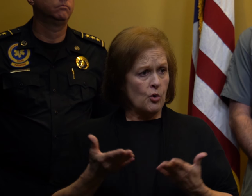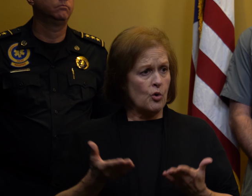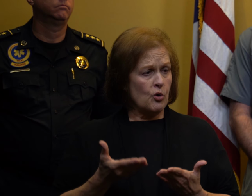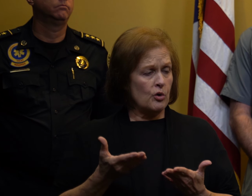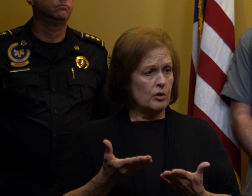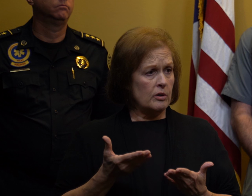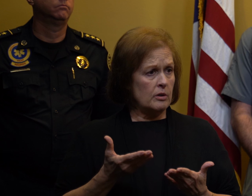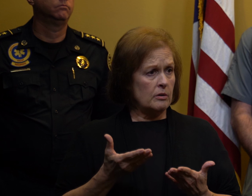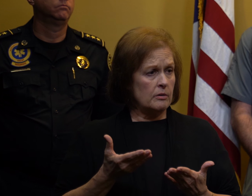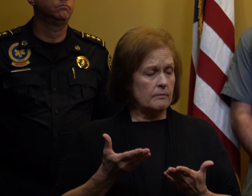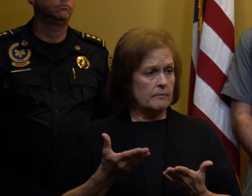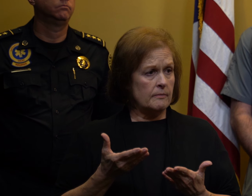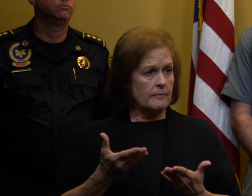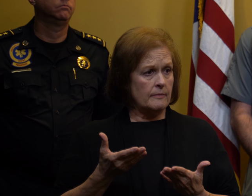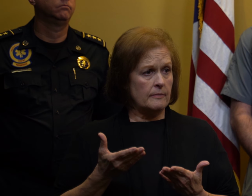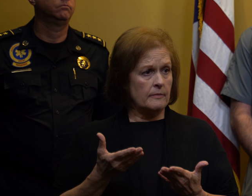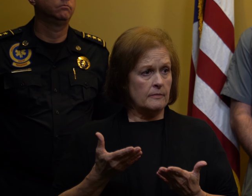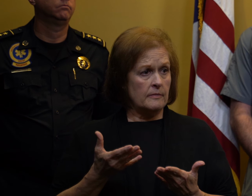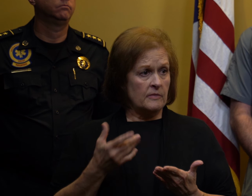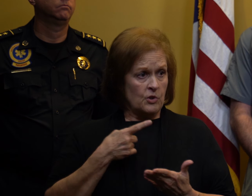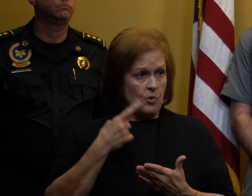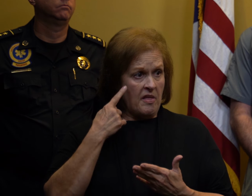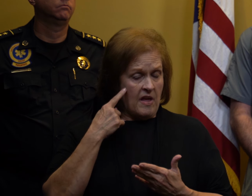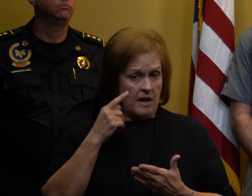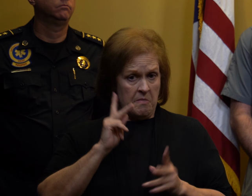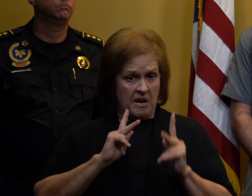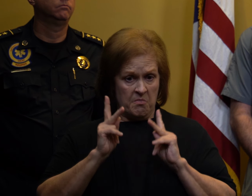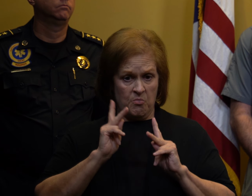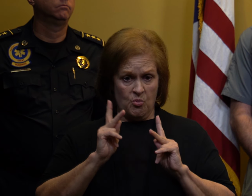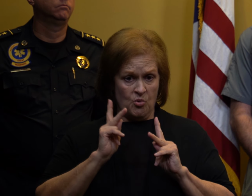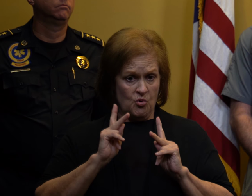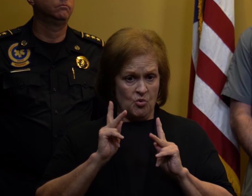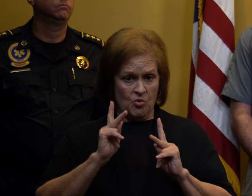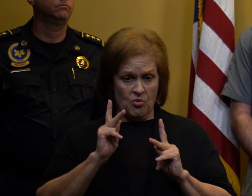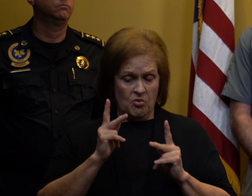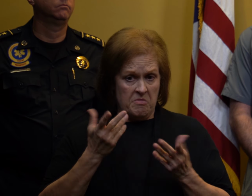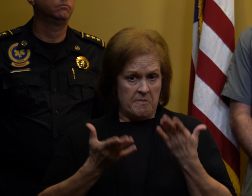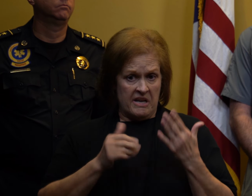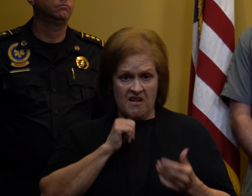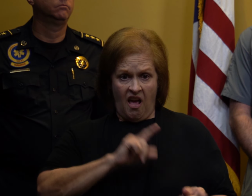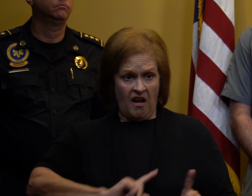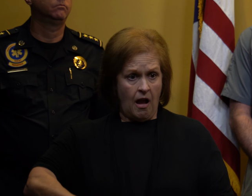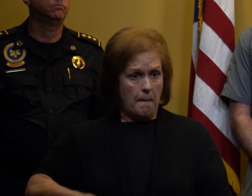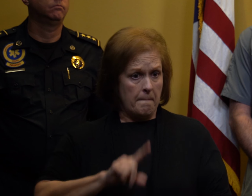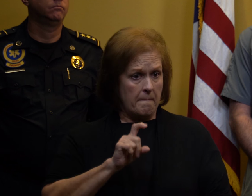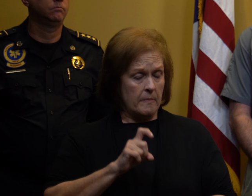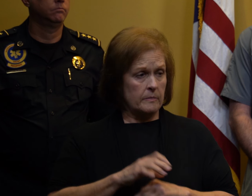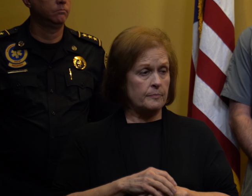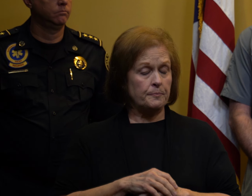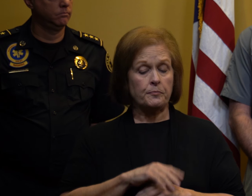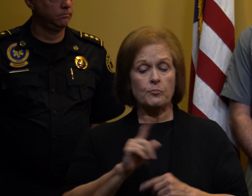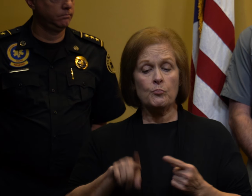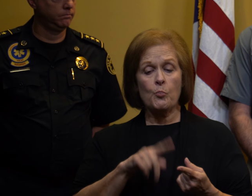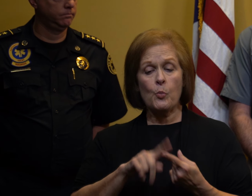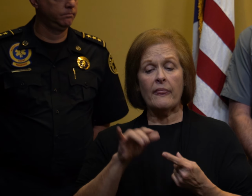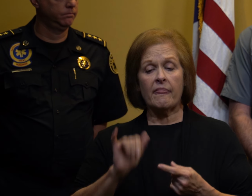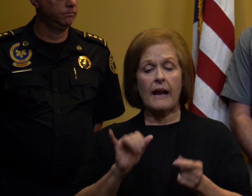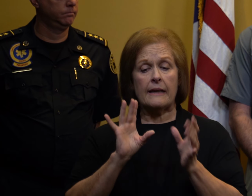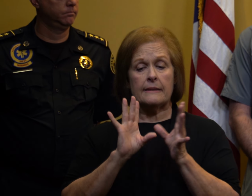may diminish the number of people who attend? So when that statement